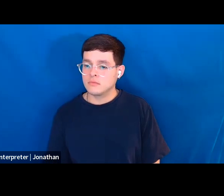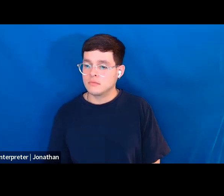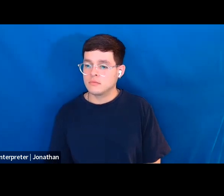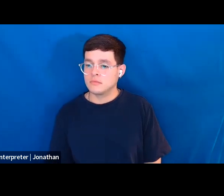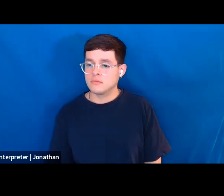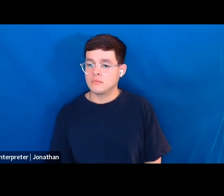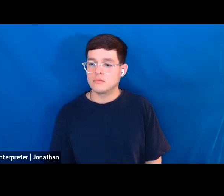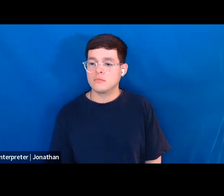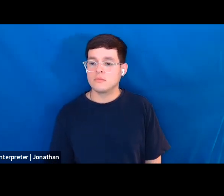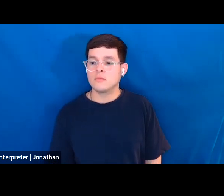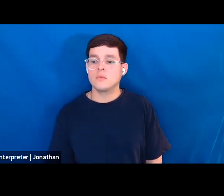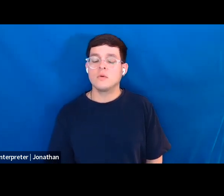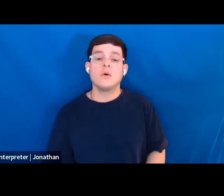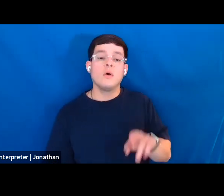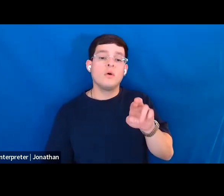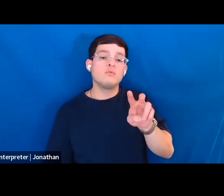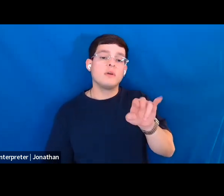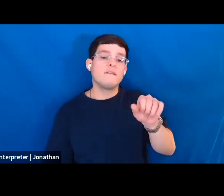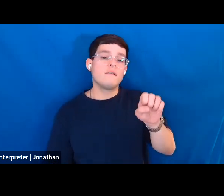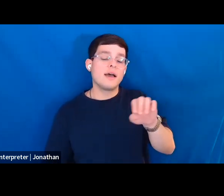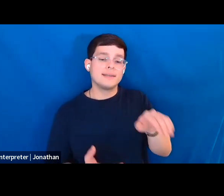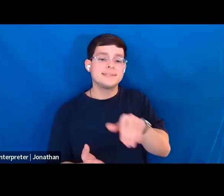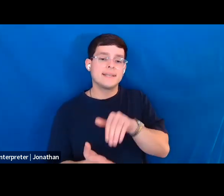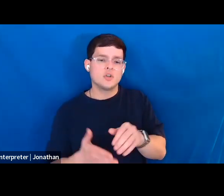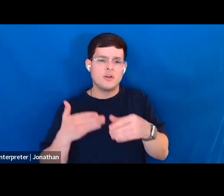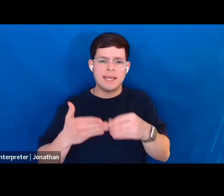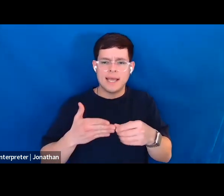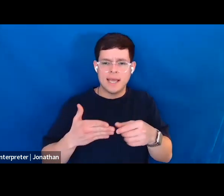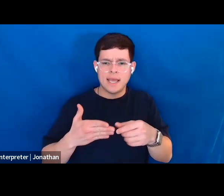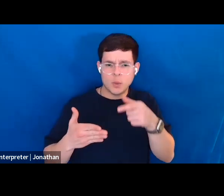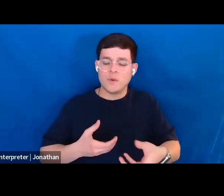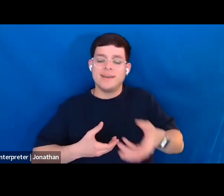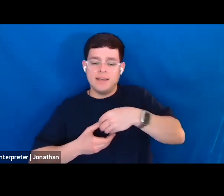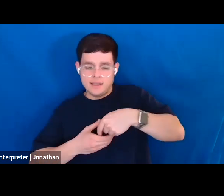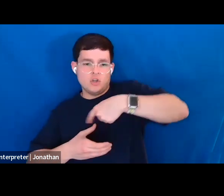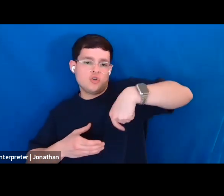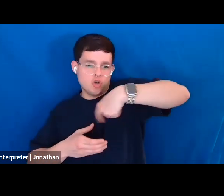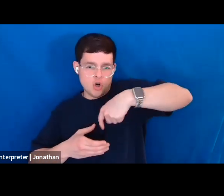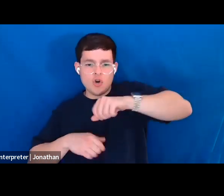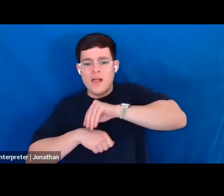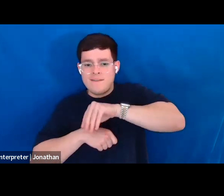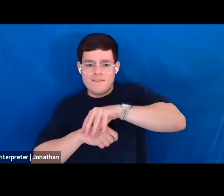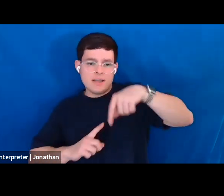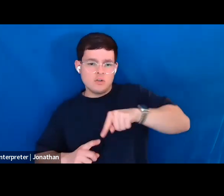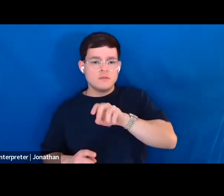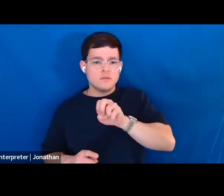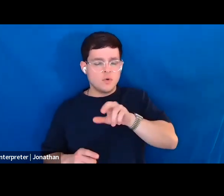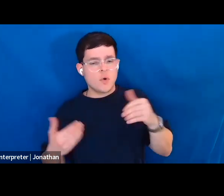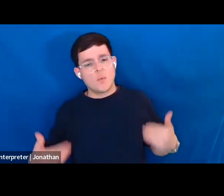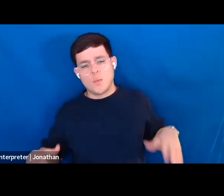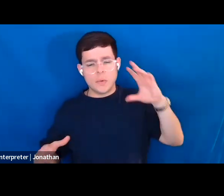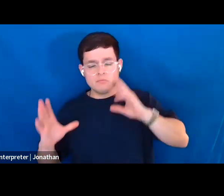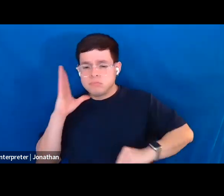The Revise Center is guided by internal advisors from TURC with extensive knowledge of